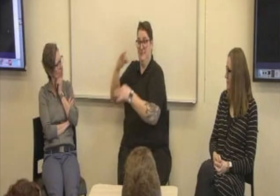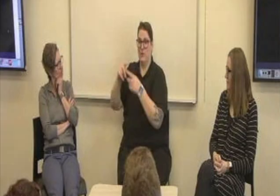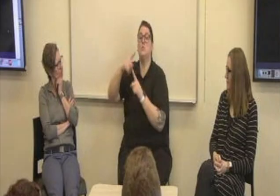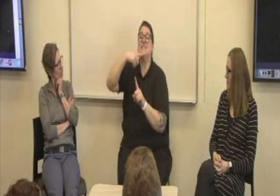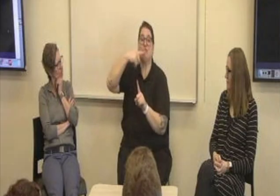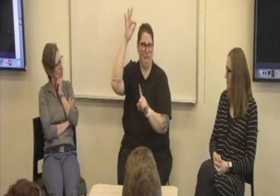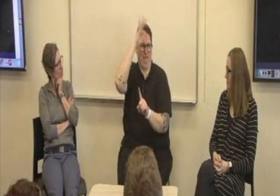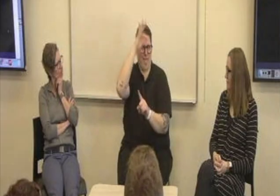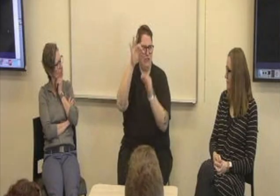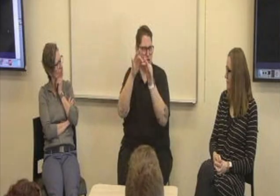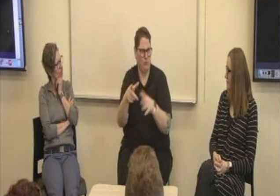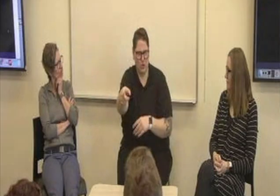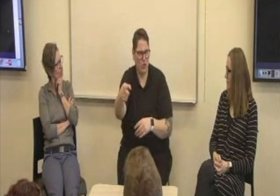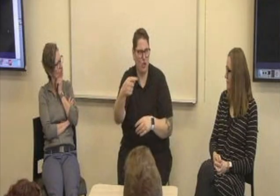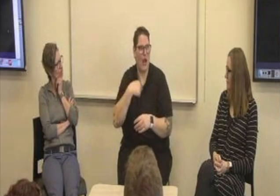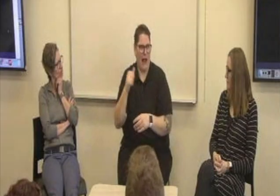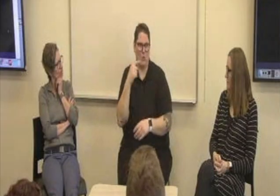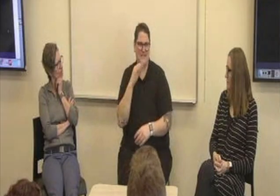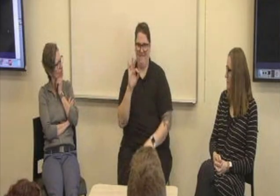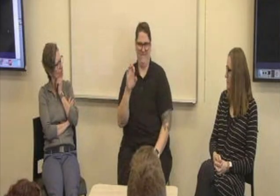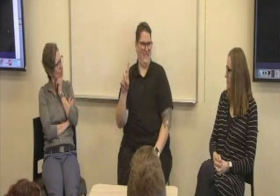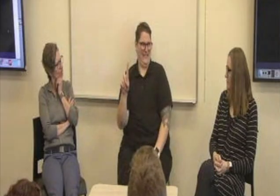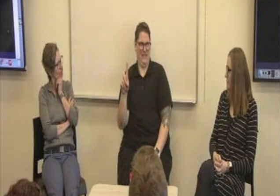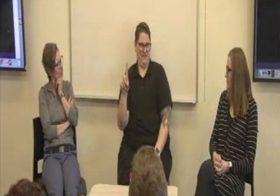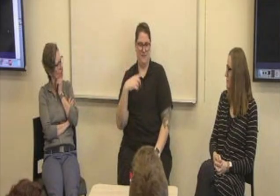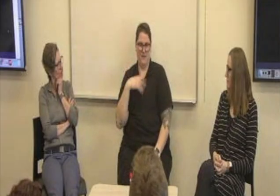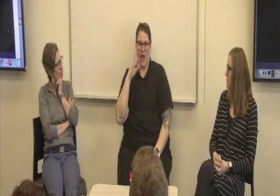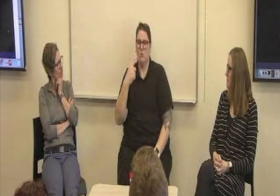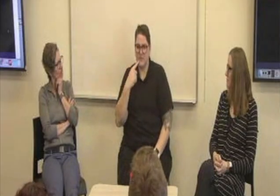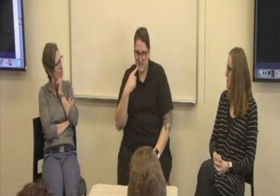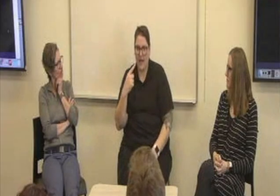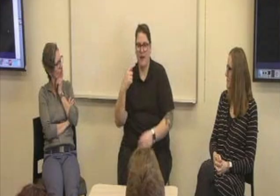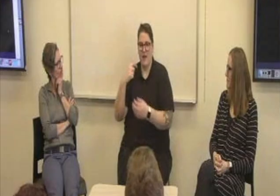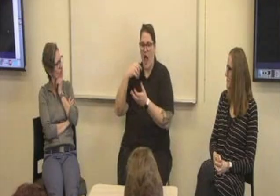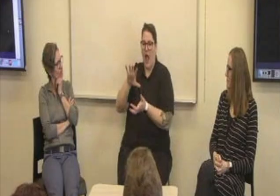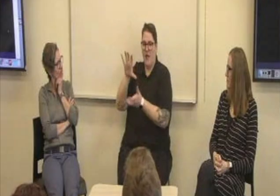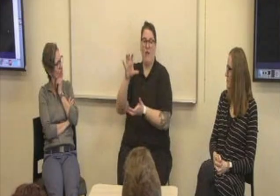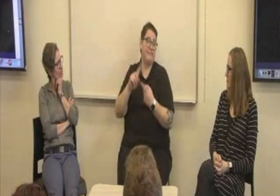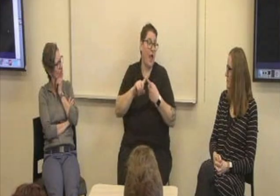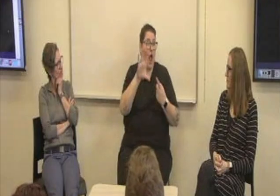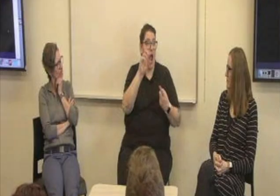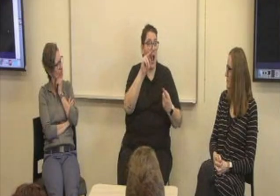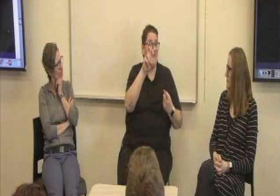in relation to a deaf team, the hearing consumer won't quite understand what I mean. So in